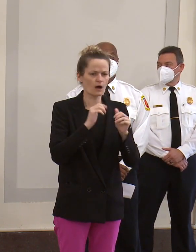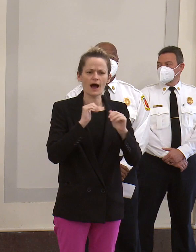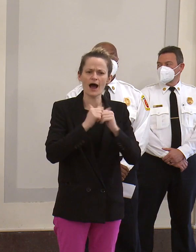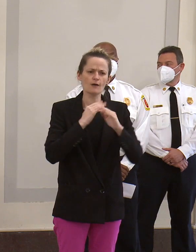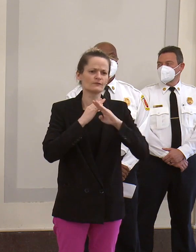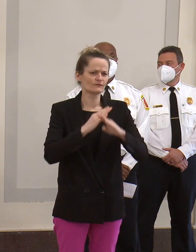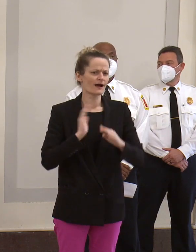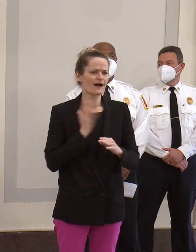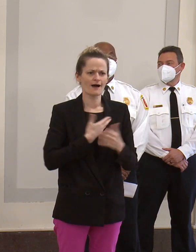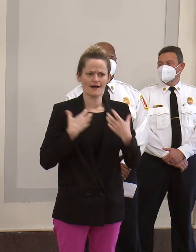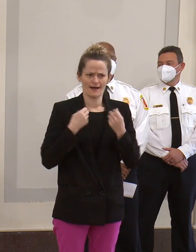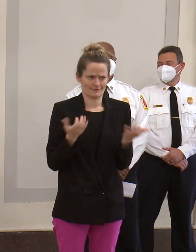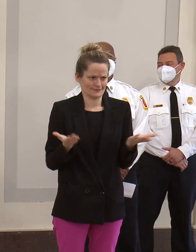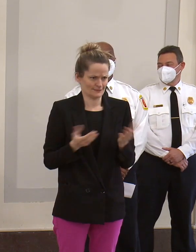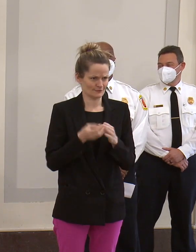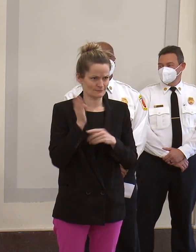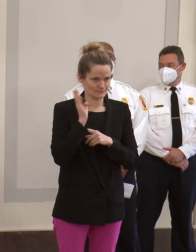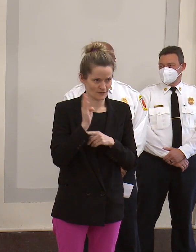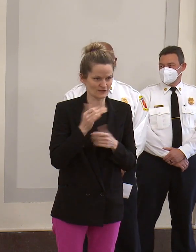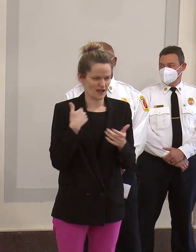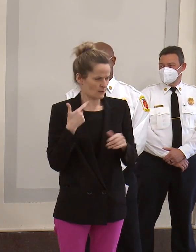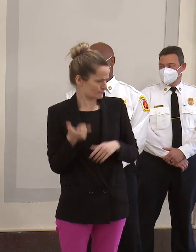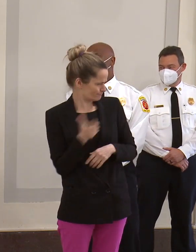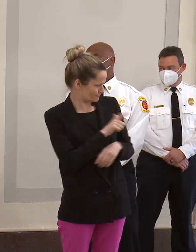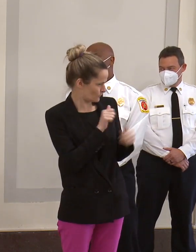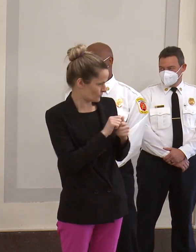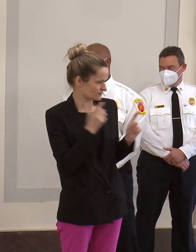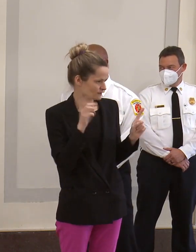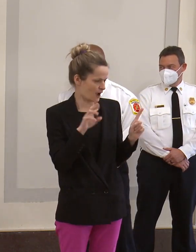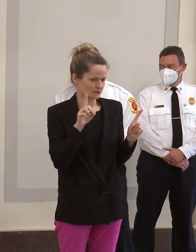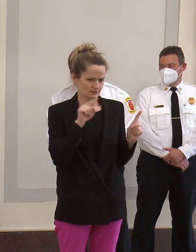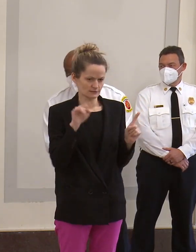deeper look at the new data tool. Dr. D?